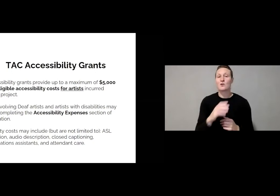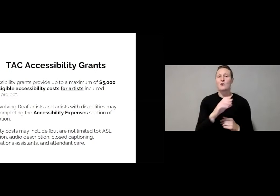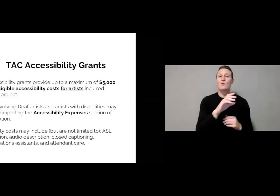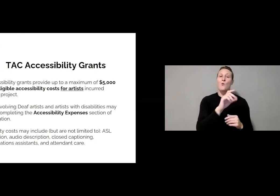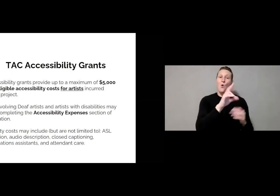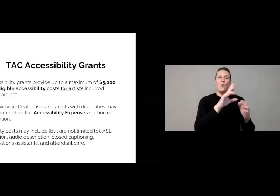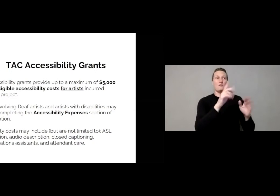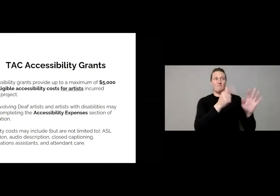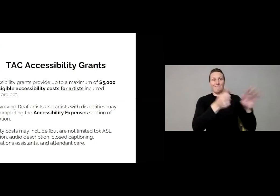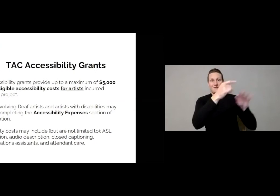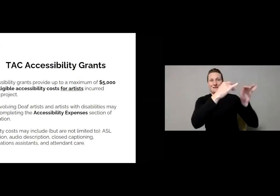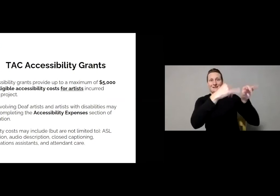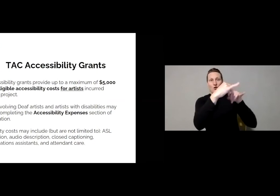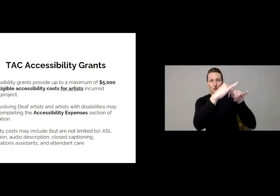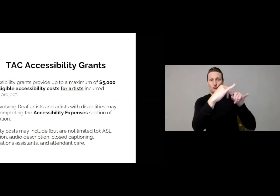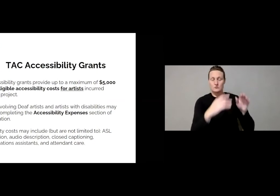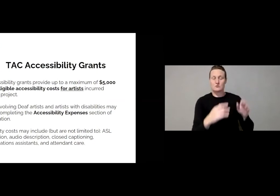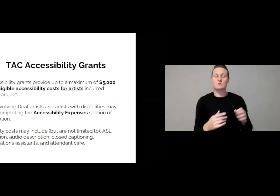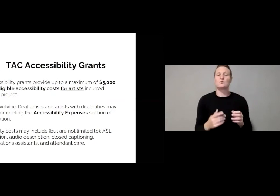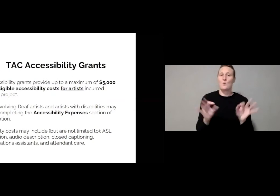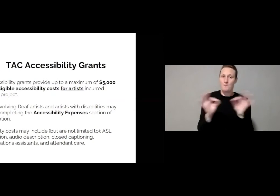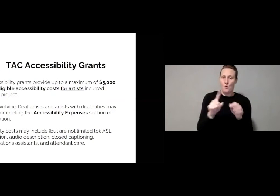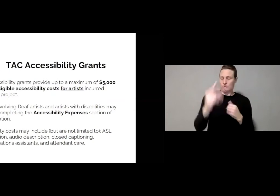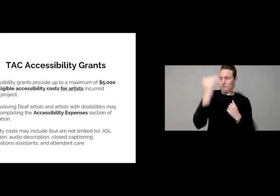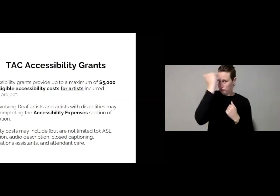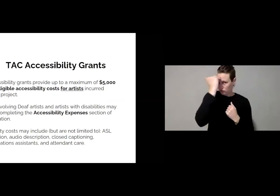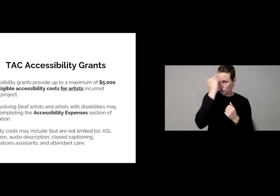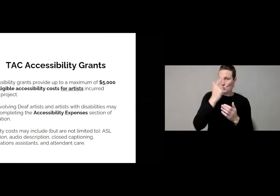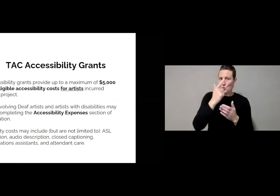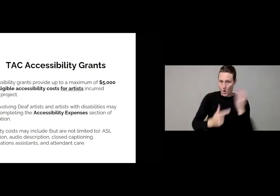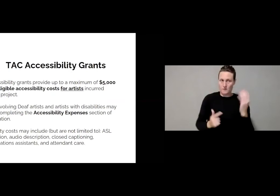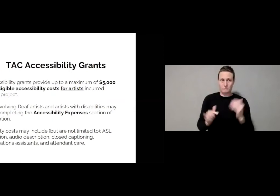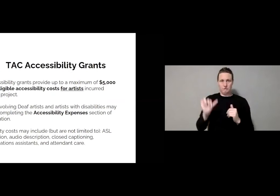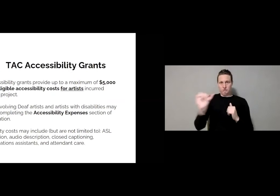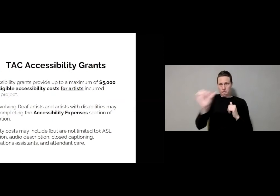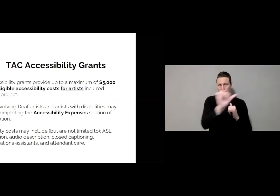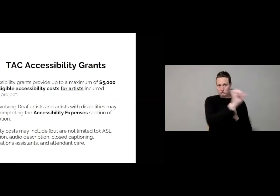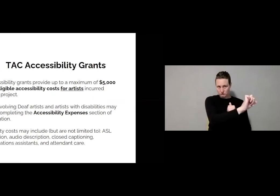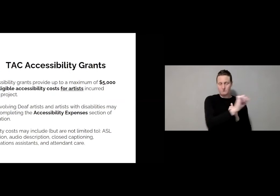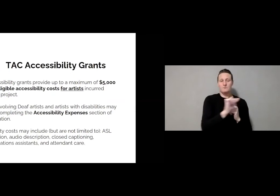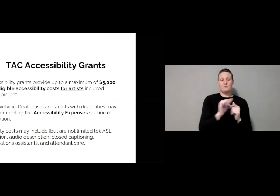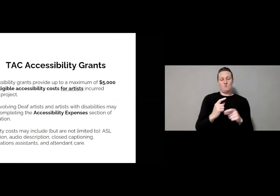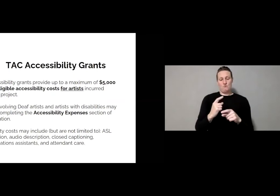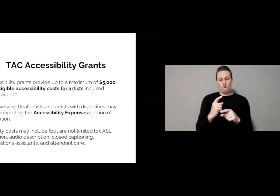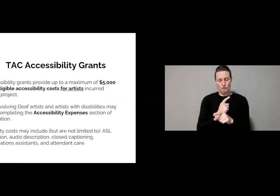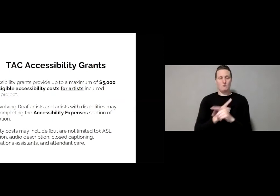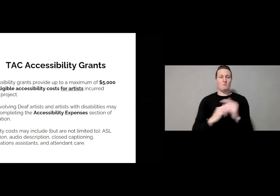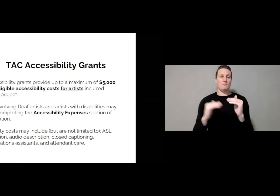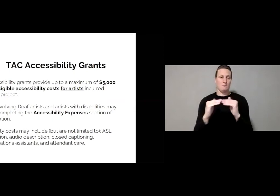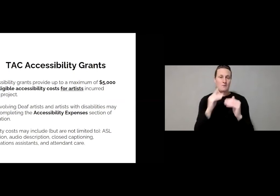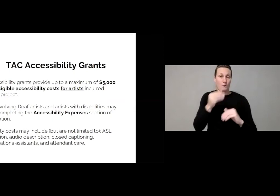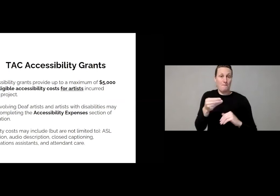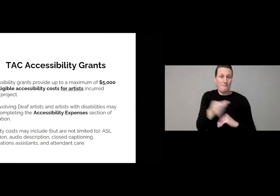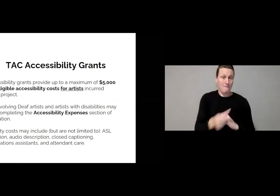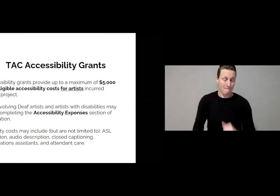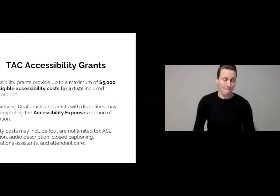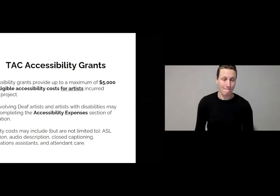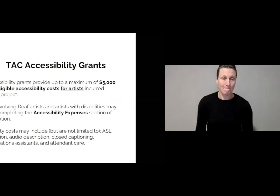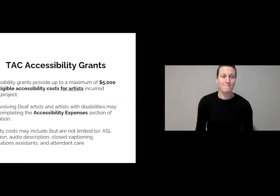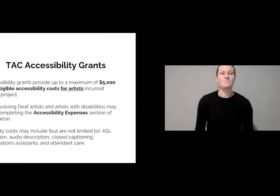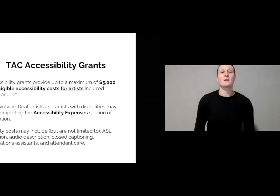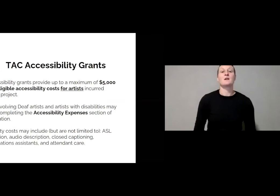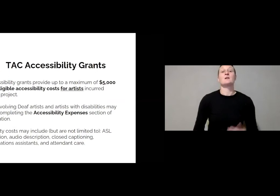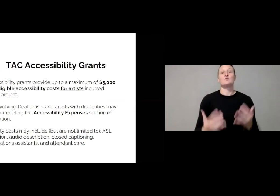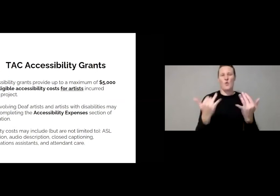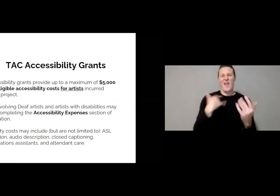So this is the accessibility grants piece that I wanted to talk about. TAC has these accessibility grants that